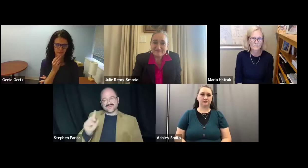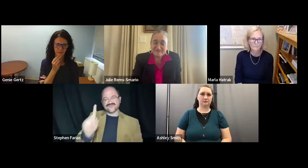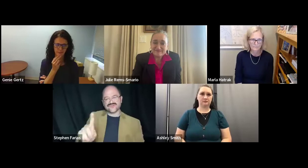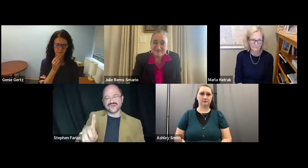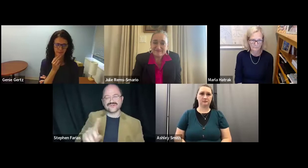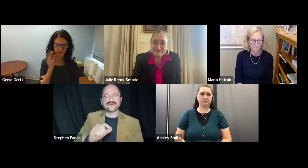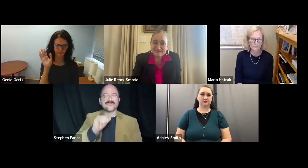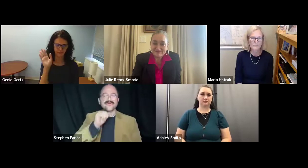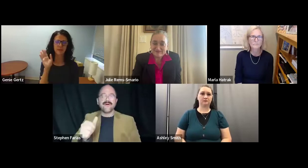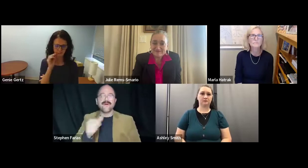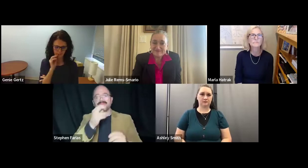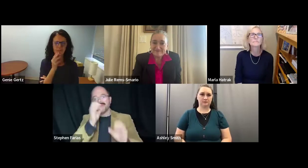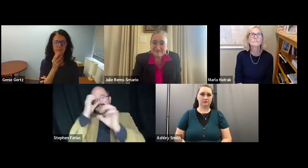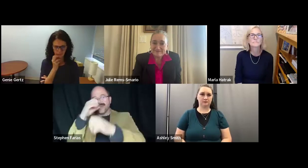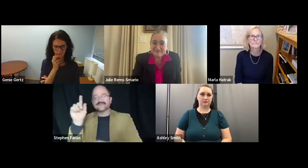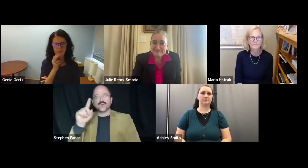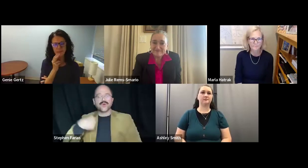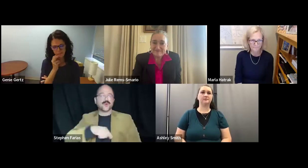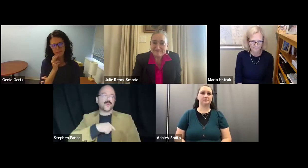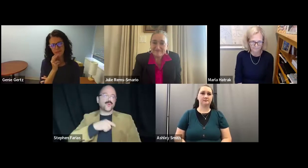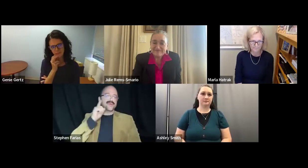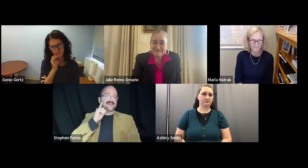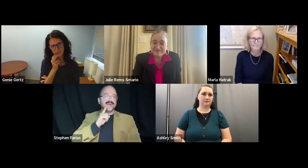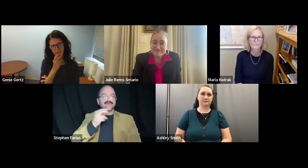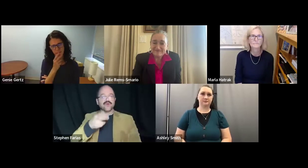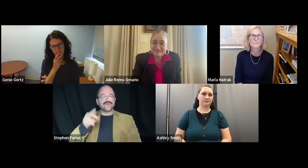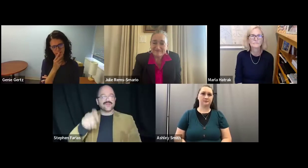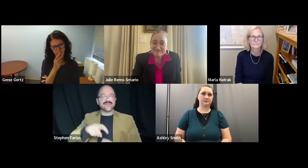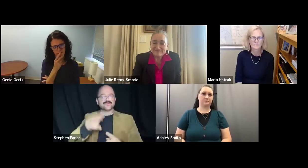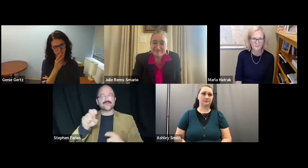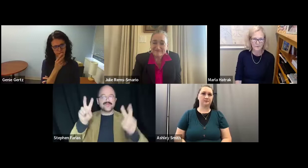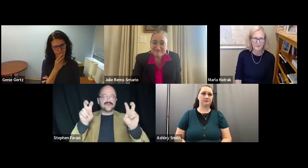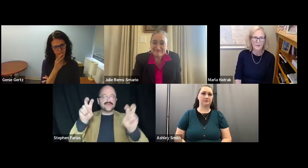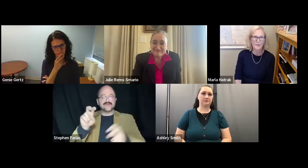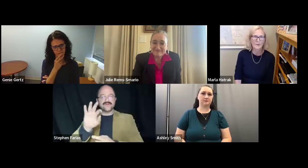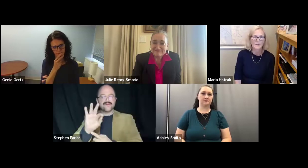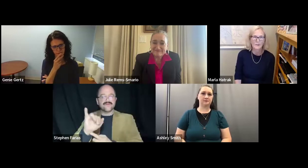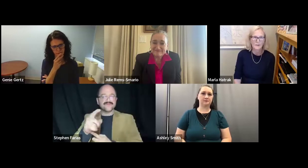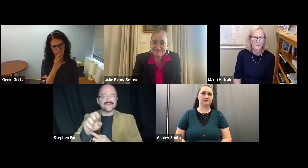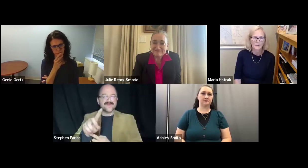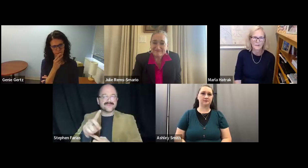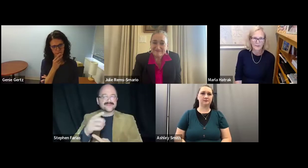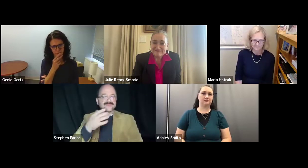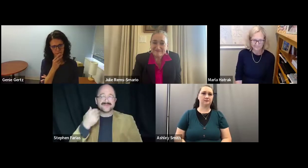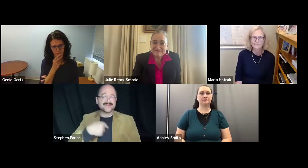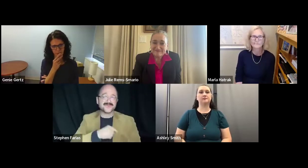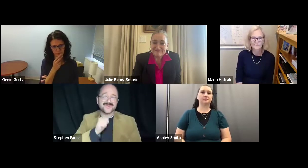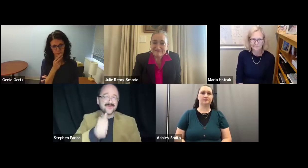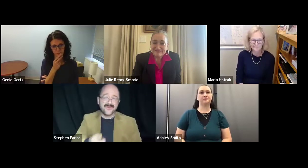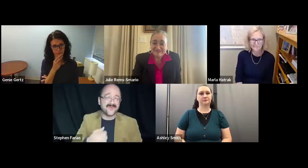of developing cultural identity and language first, a lens where deaf and hard of hearing children do not